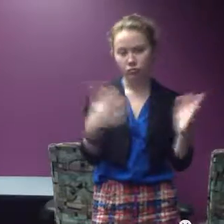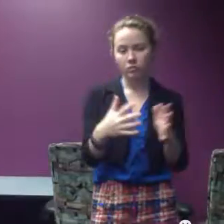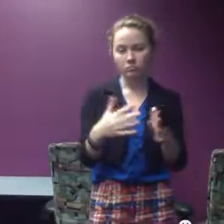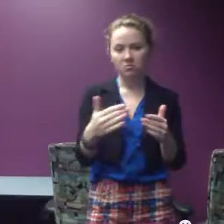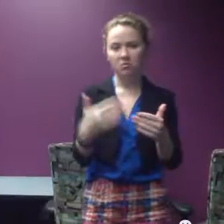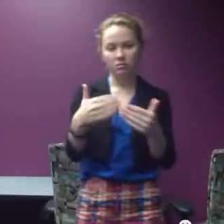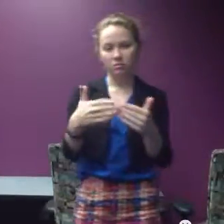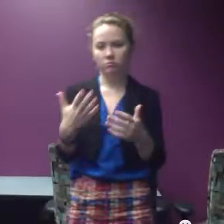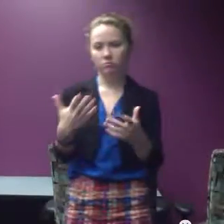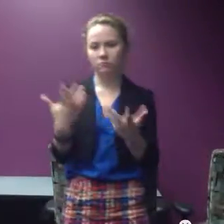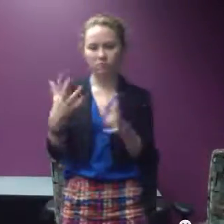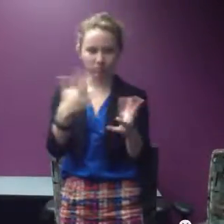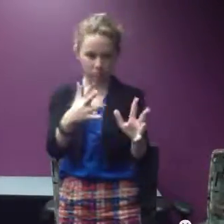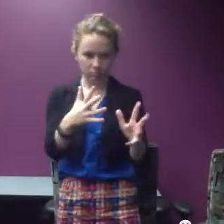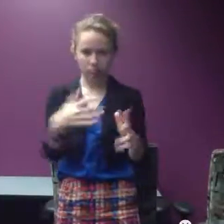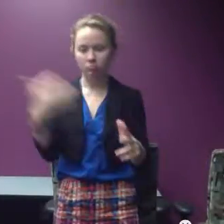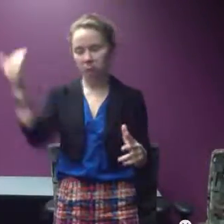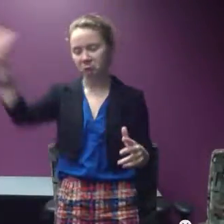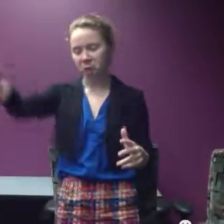So for volume,